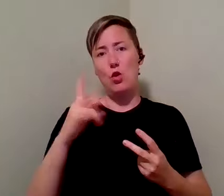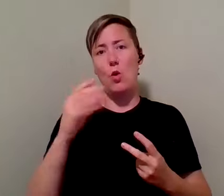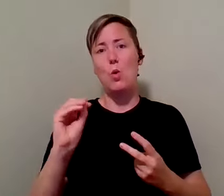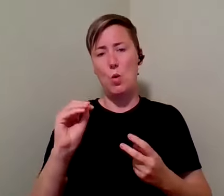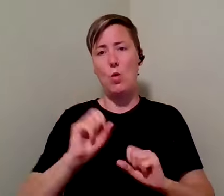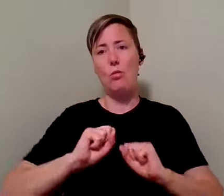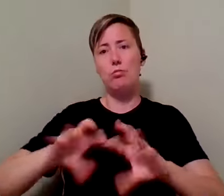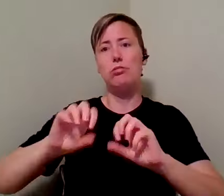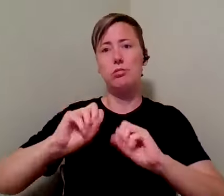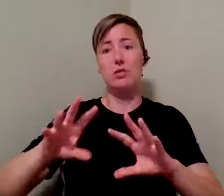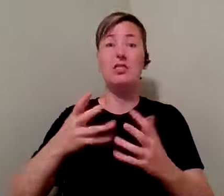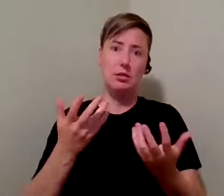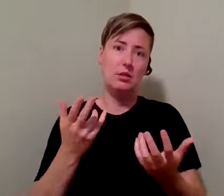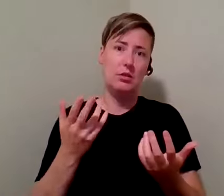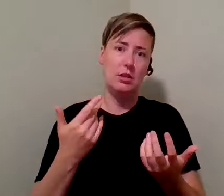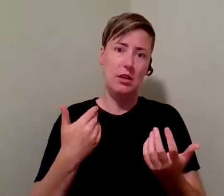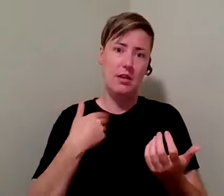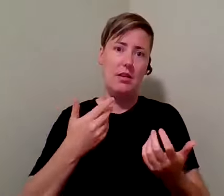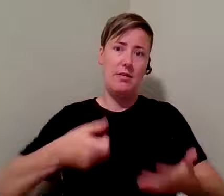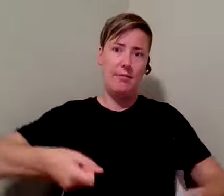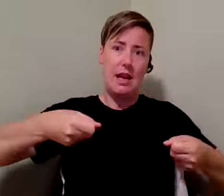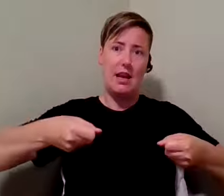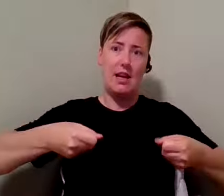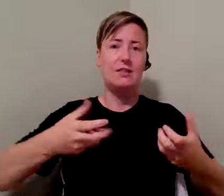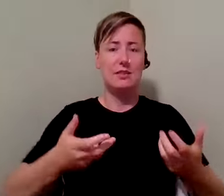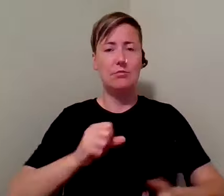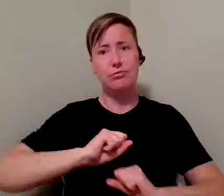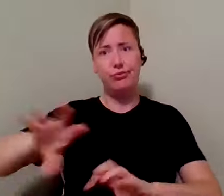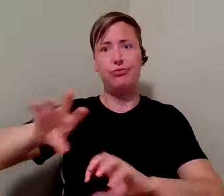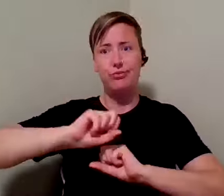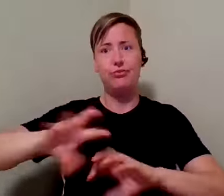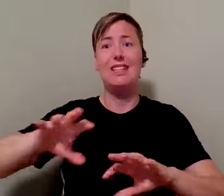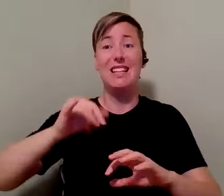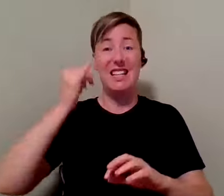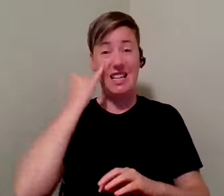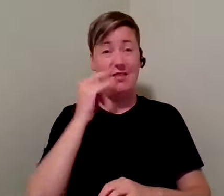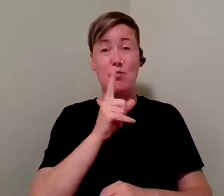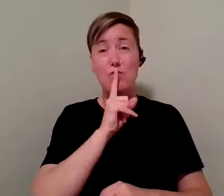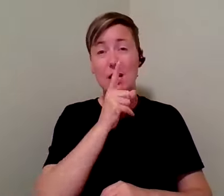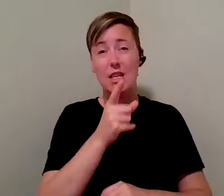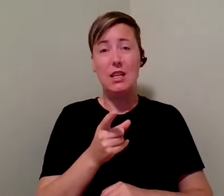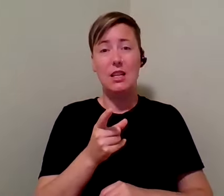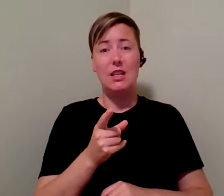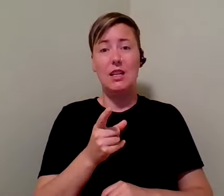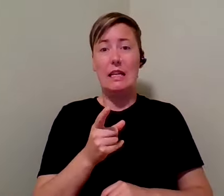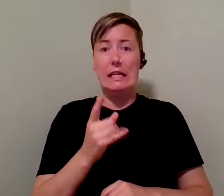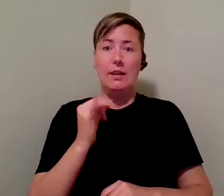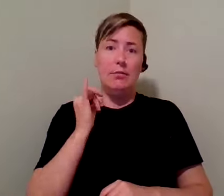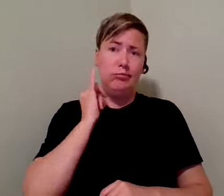handle baggage. And when you're really, you know, not 100%